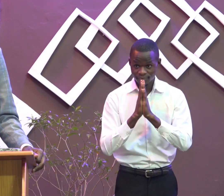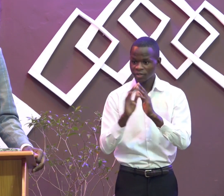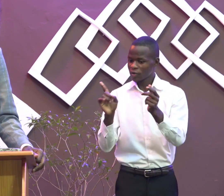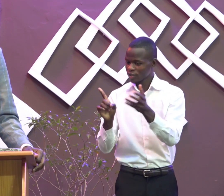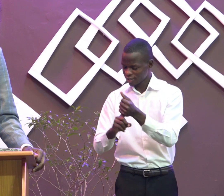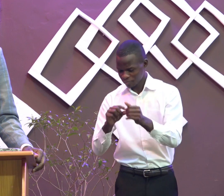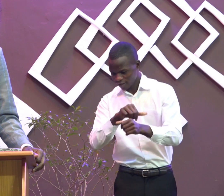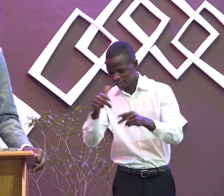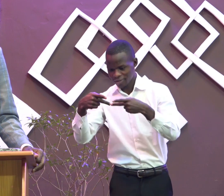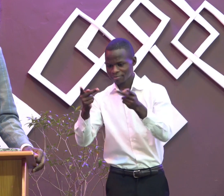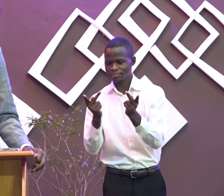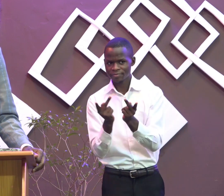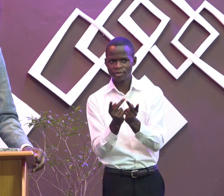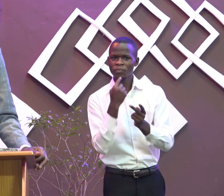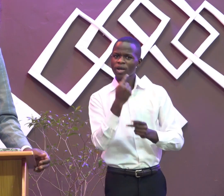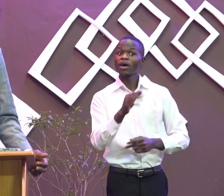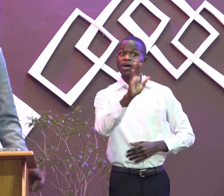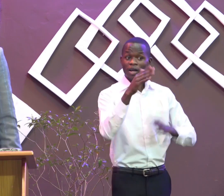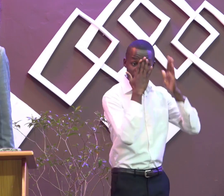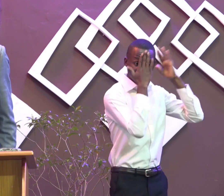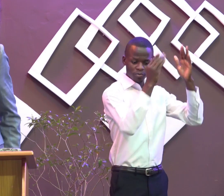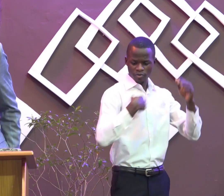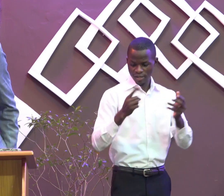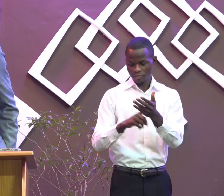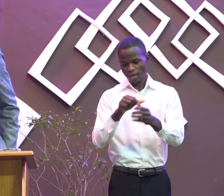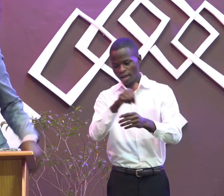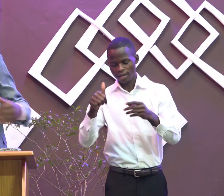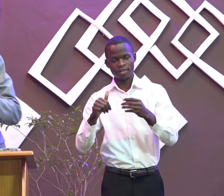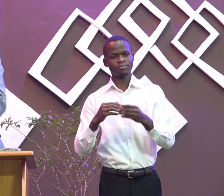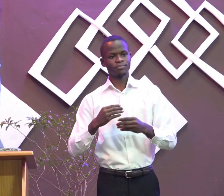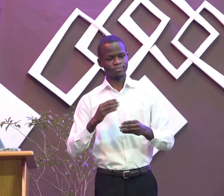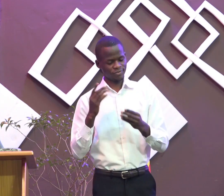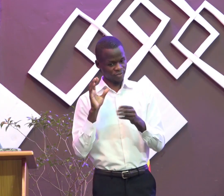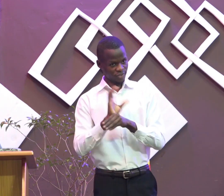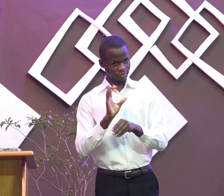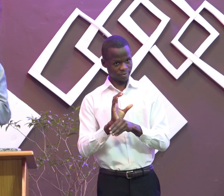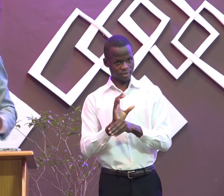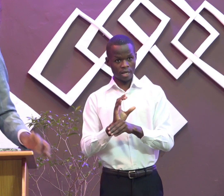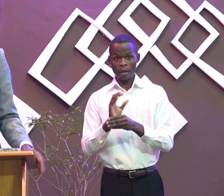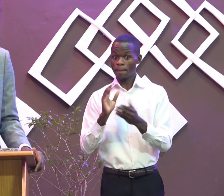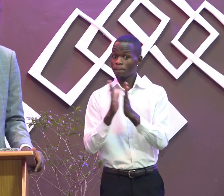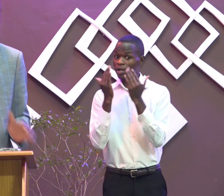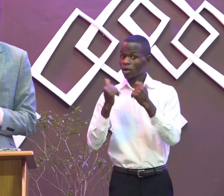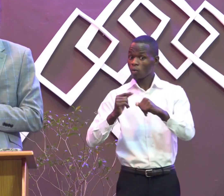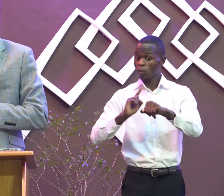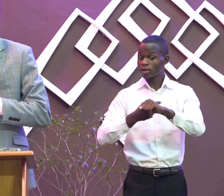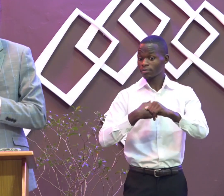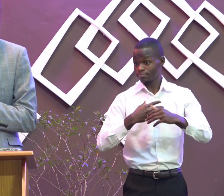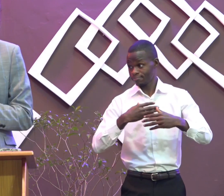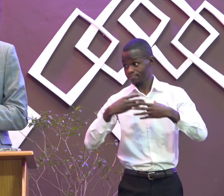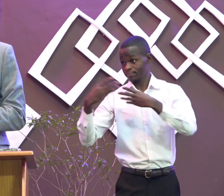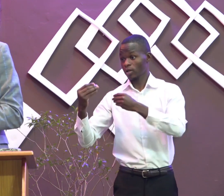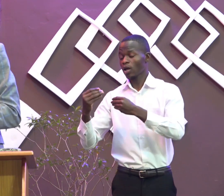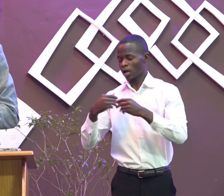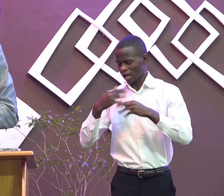awalala. I got another invitation. Muga bishop bampisa awalala. And I told Bishop they have invited me in another place. Mukugona nganjagala mugambe. And in